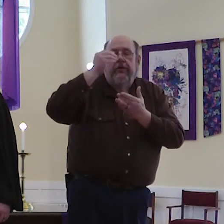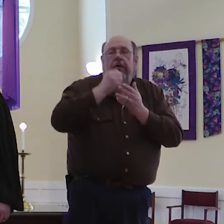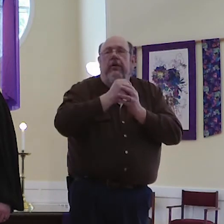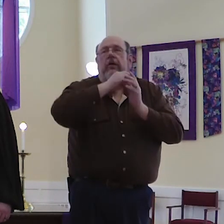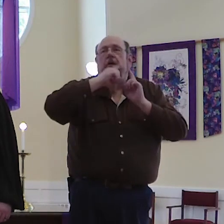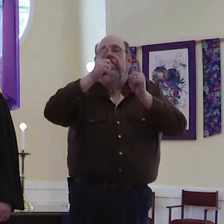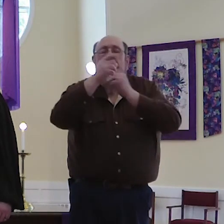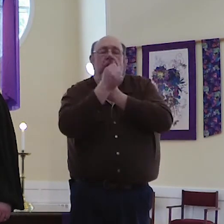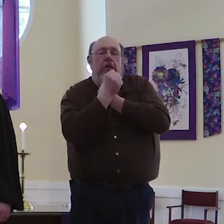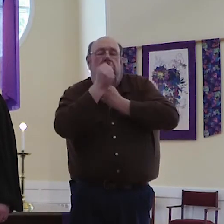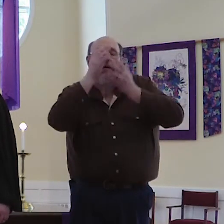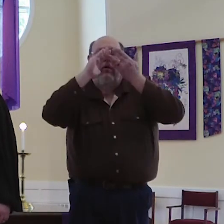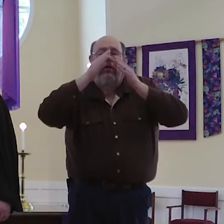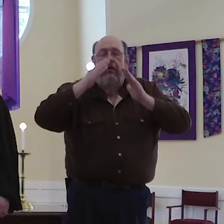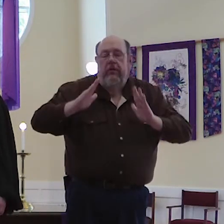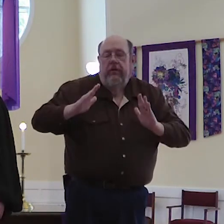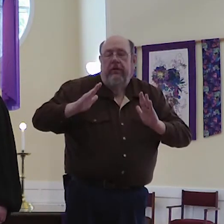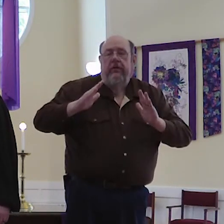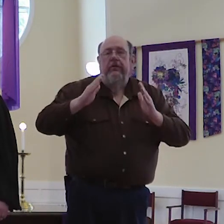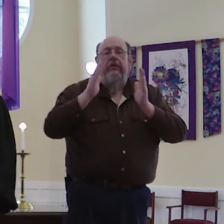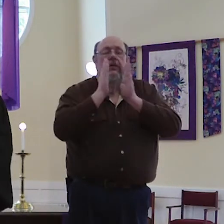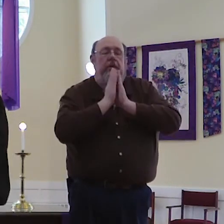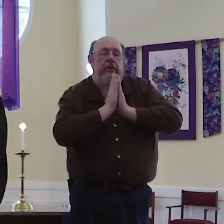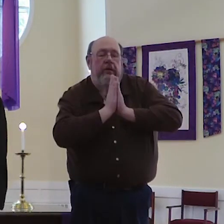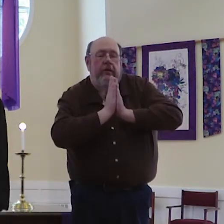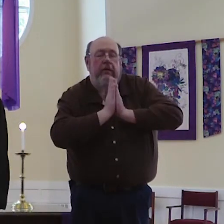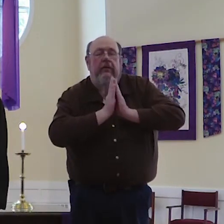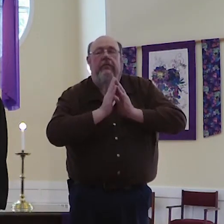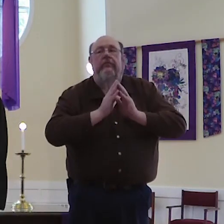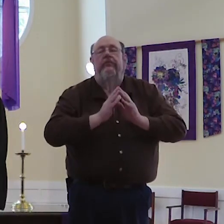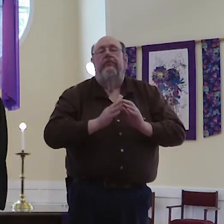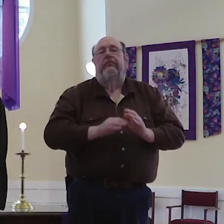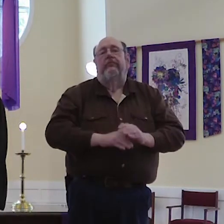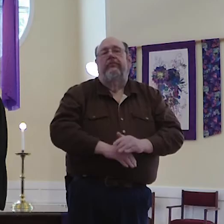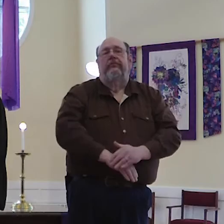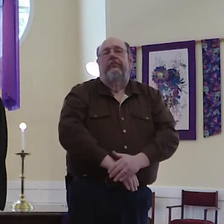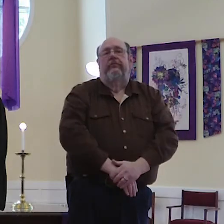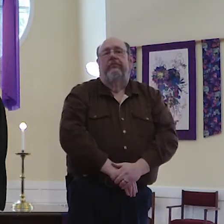Go in love and peace. Amen.